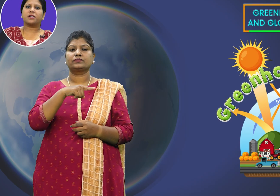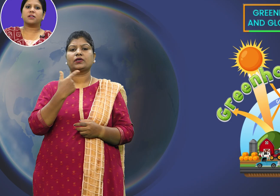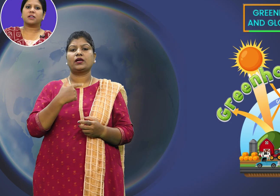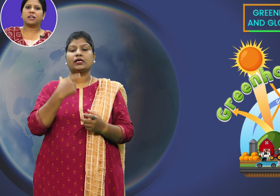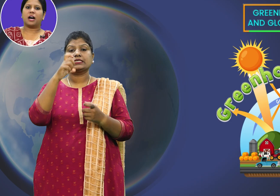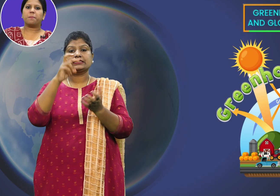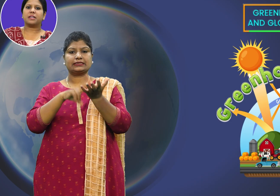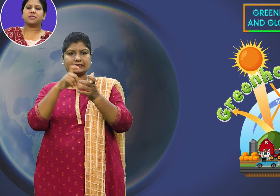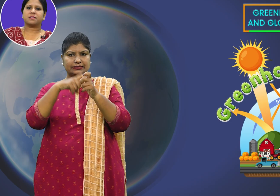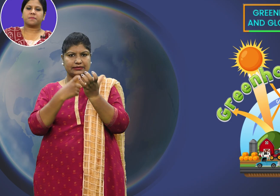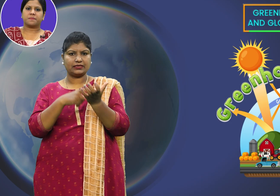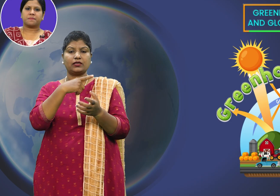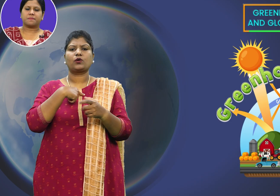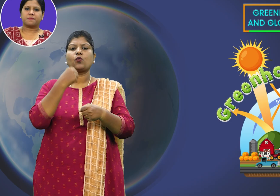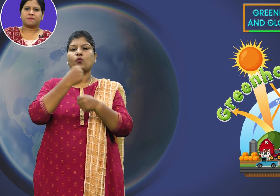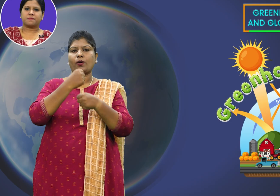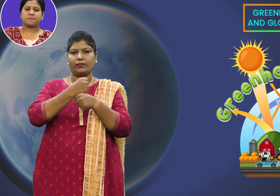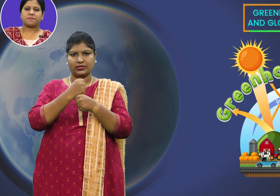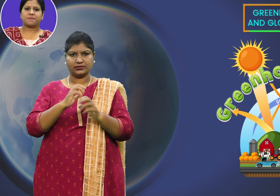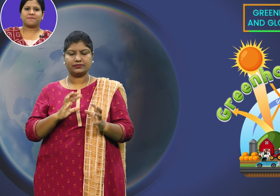concern for governments